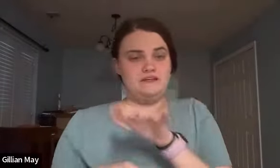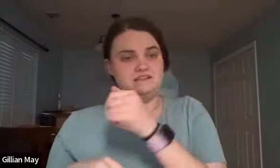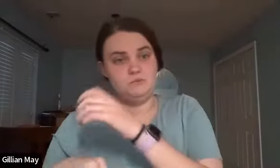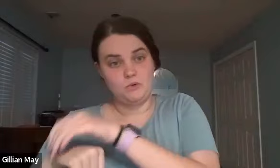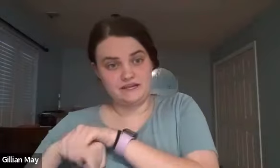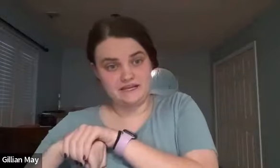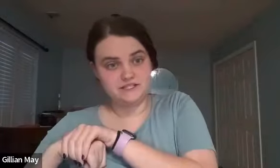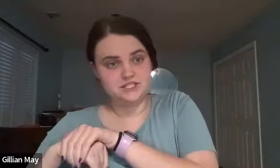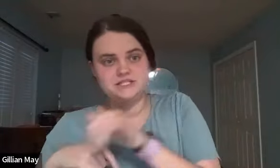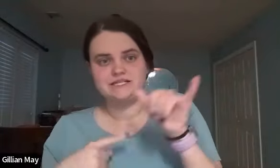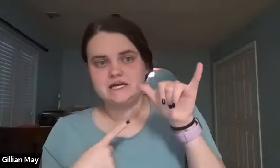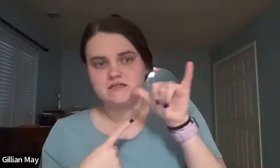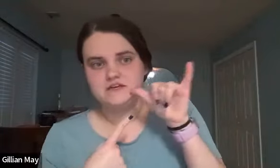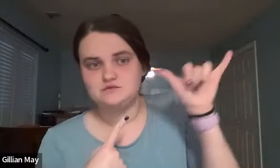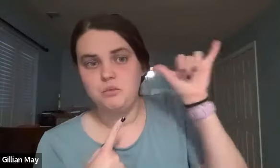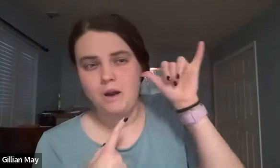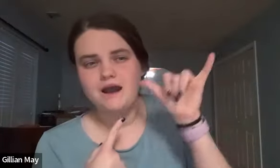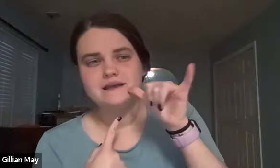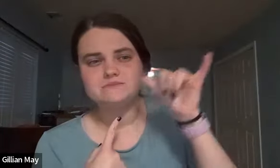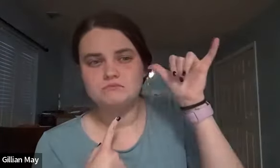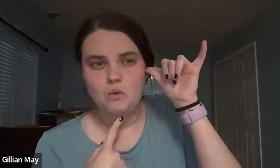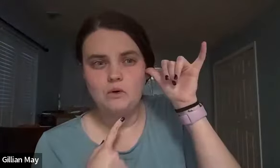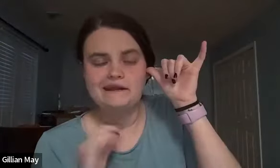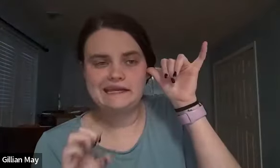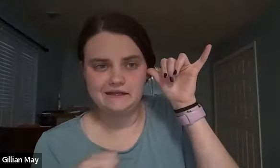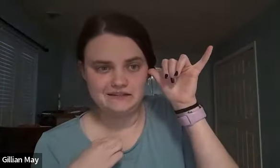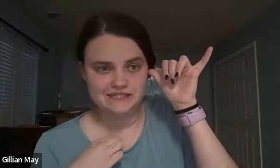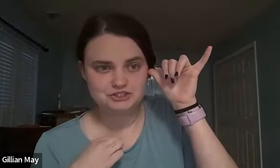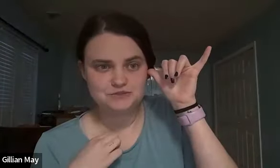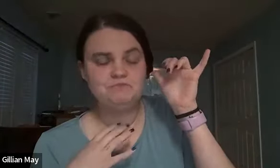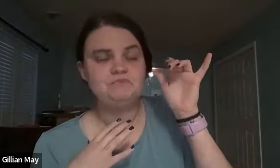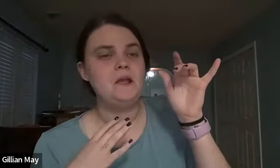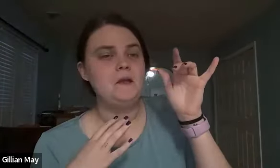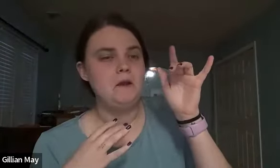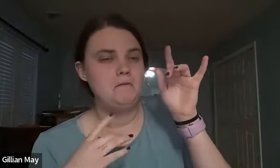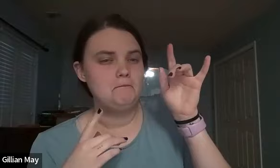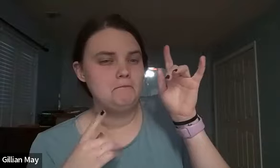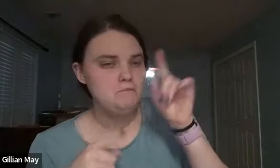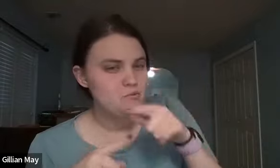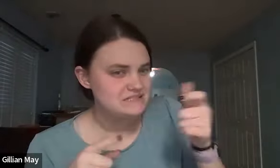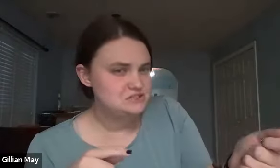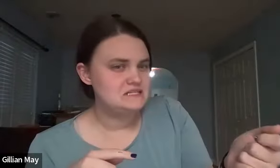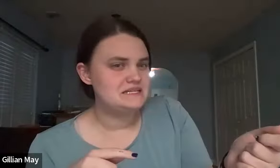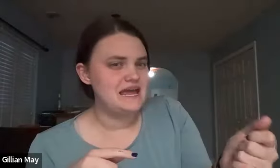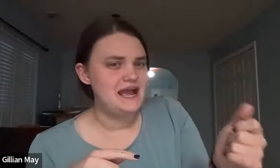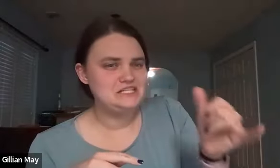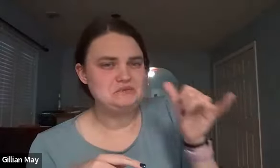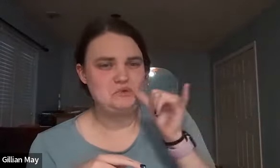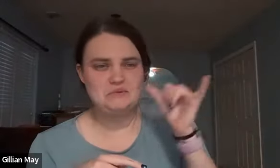that's a little bit more English. This Y is more English. But what's interesting is that actually